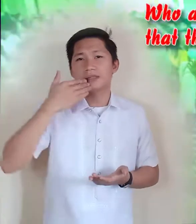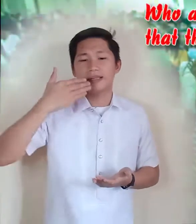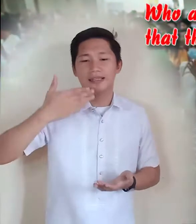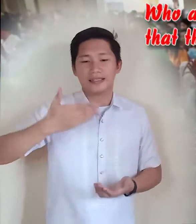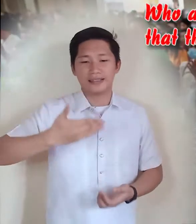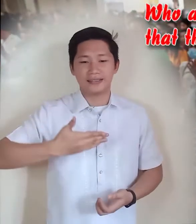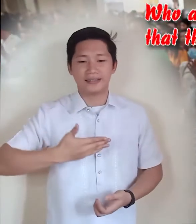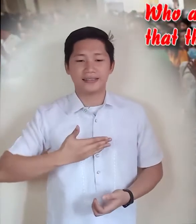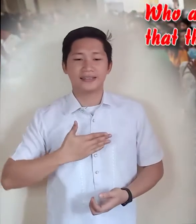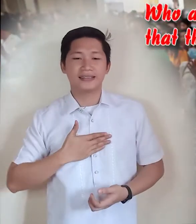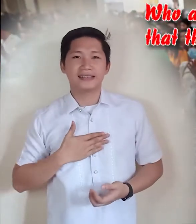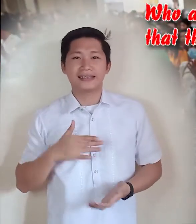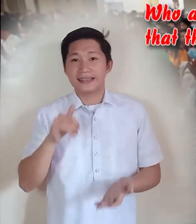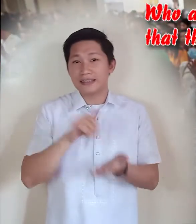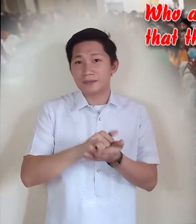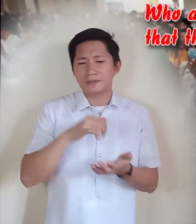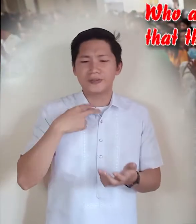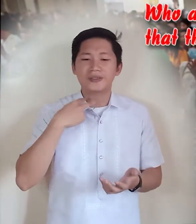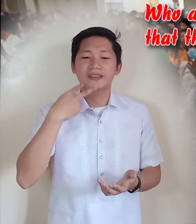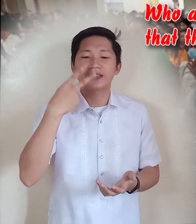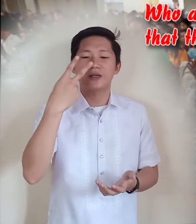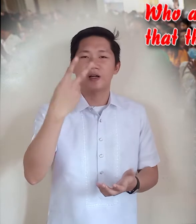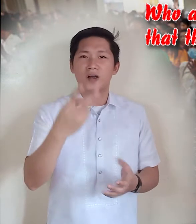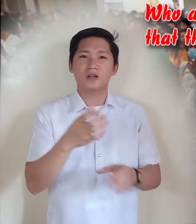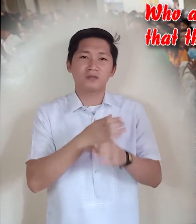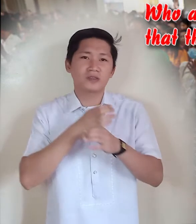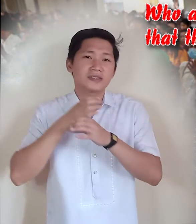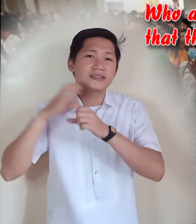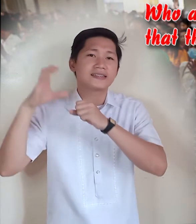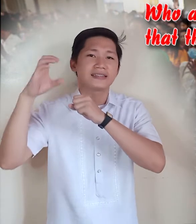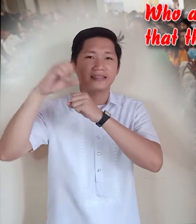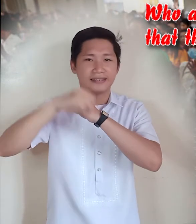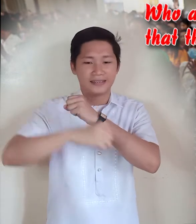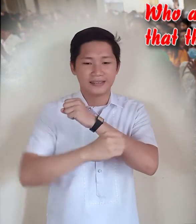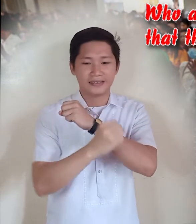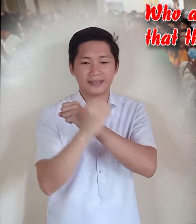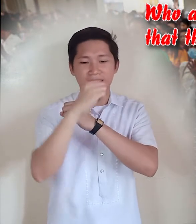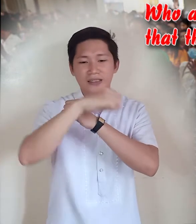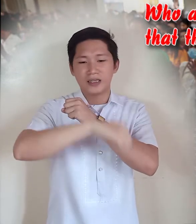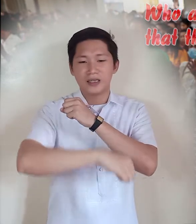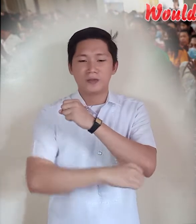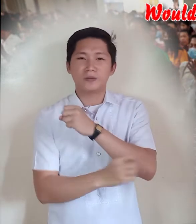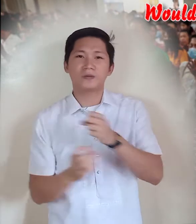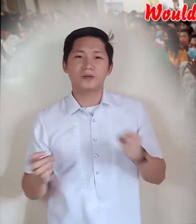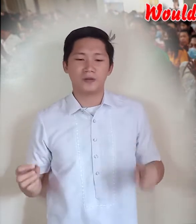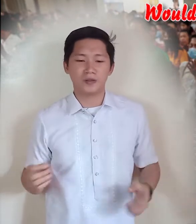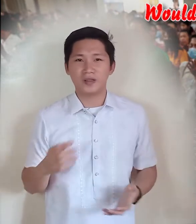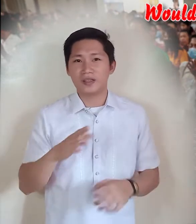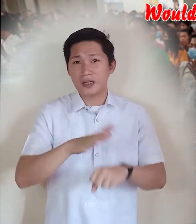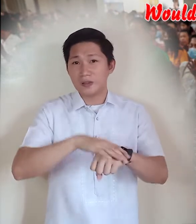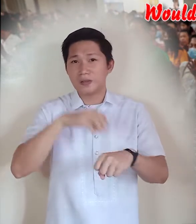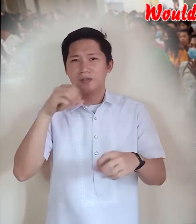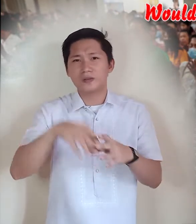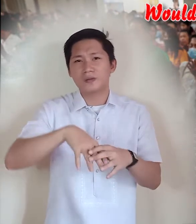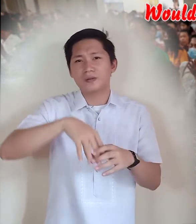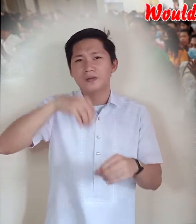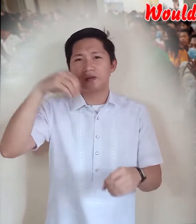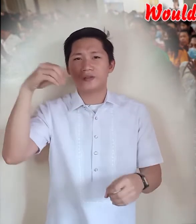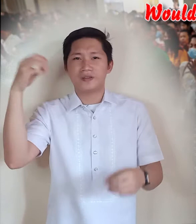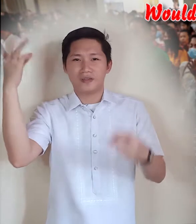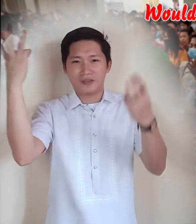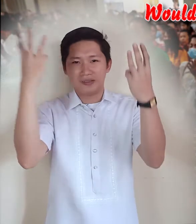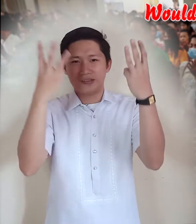Who am I that the voice that calmed the sea would call out through